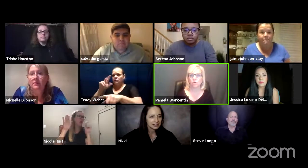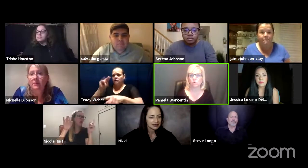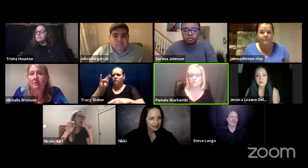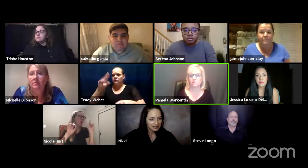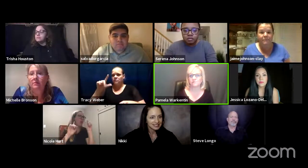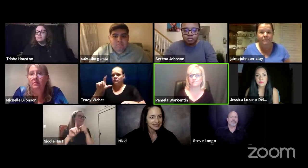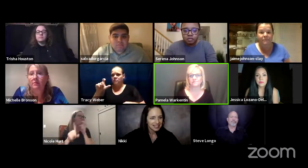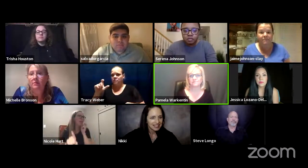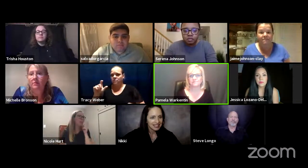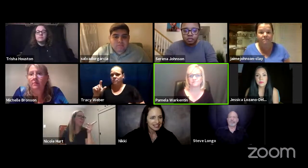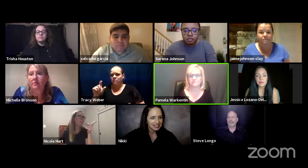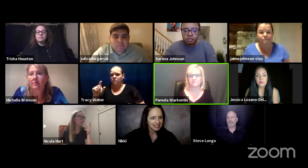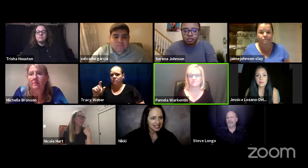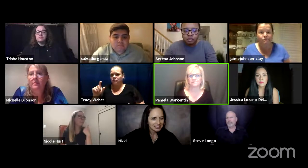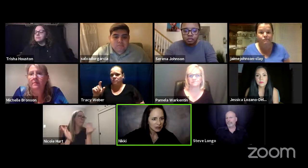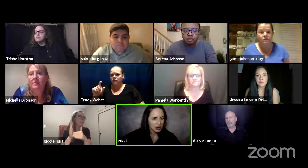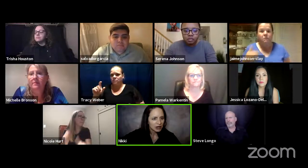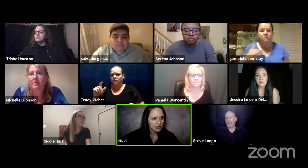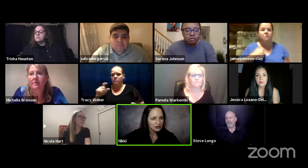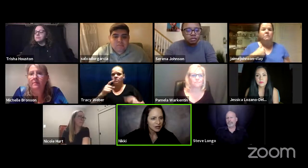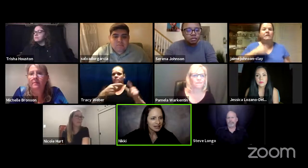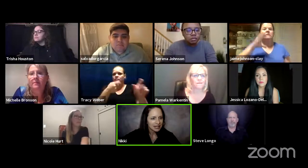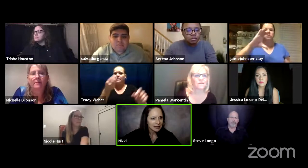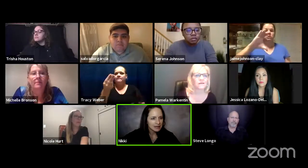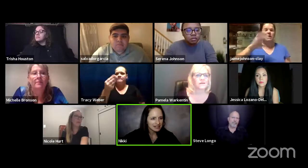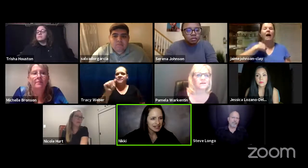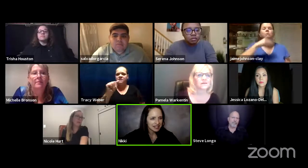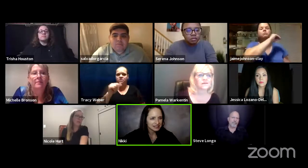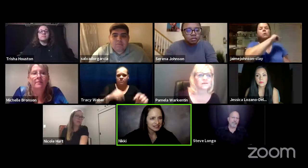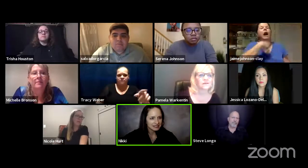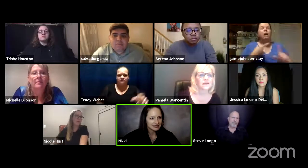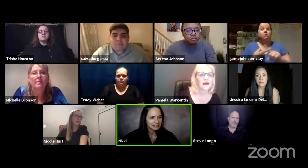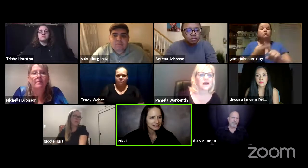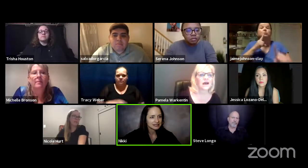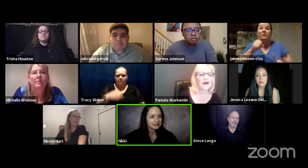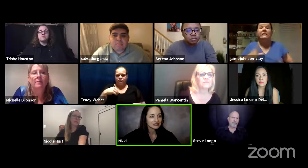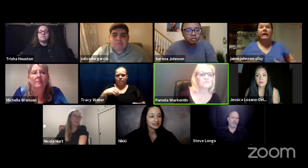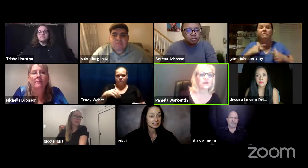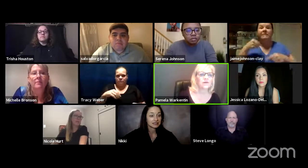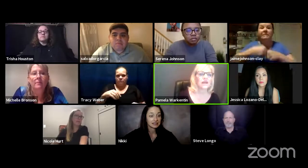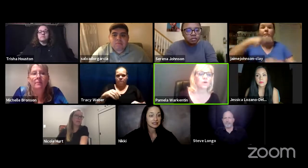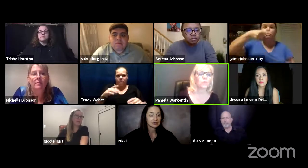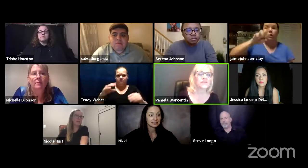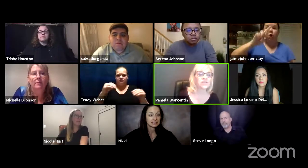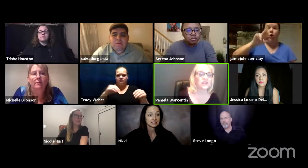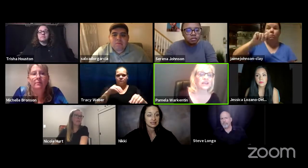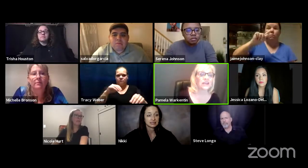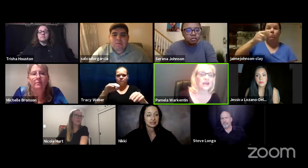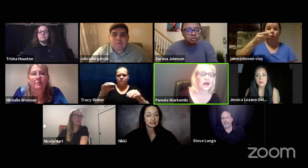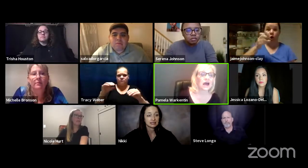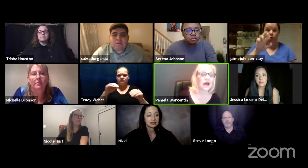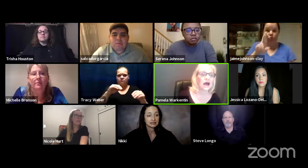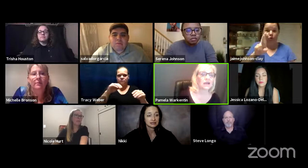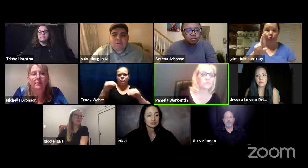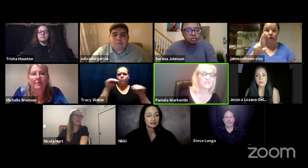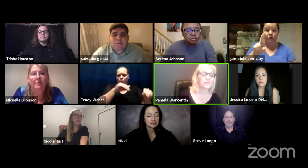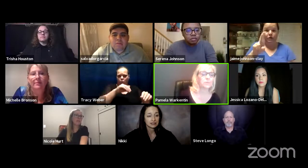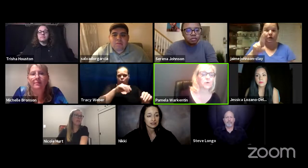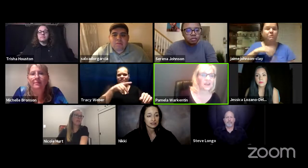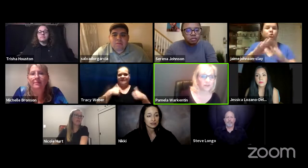Nicole? Yes, and where are you from again? I missed that. I'm sorry. Originally, I was in